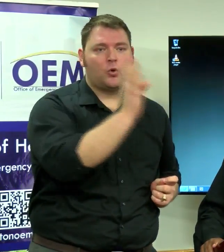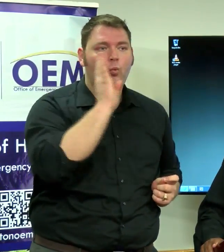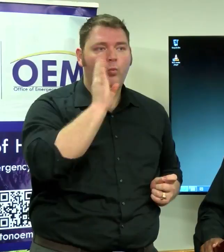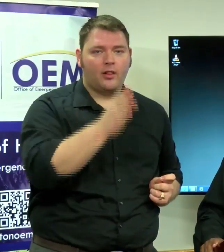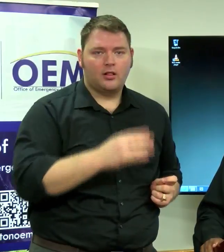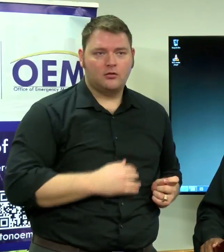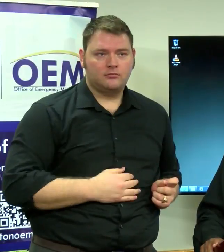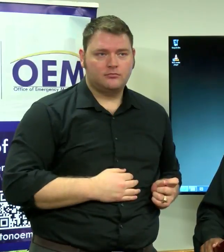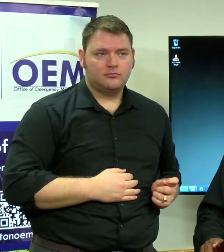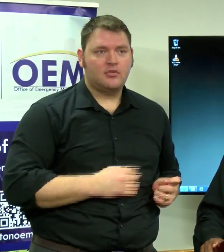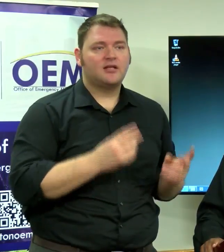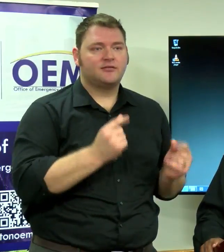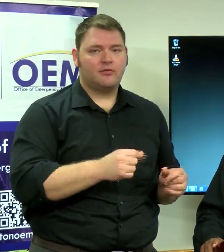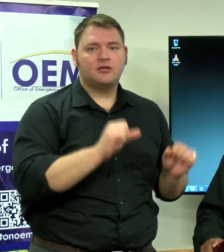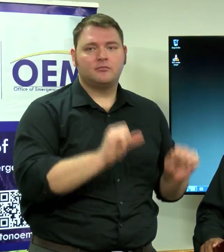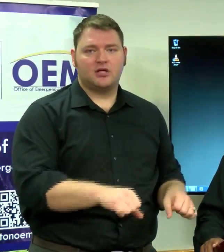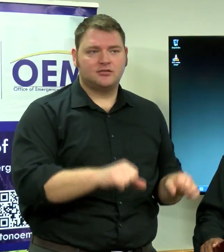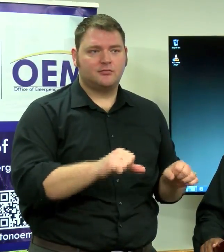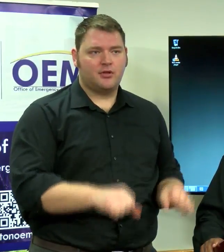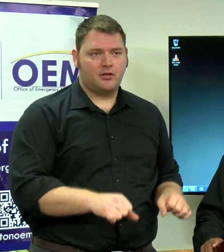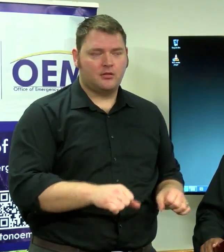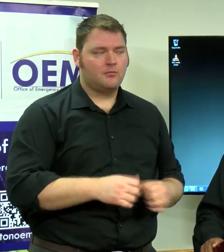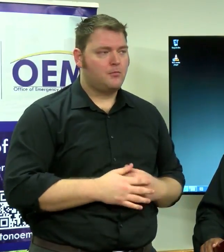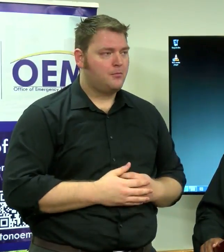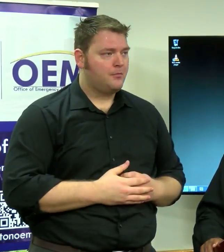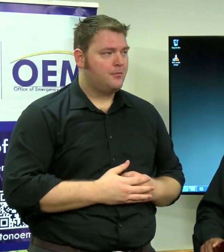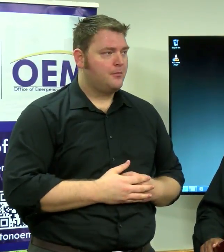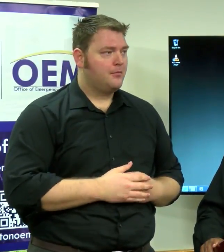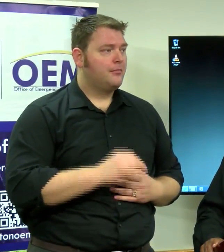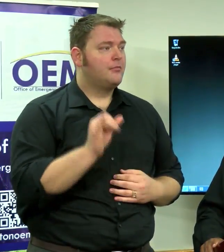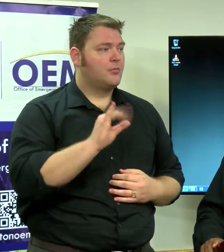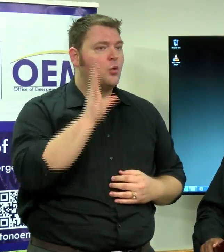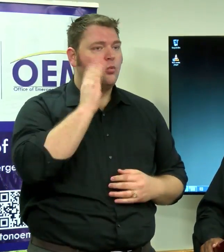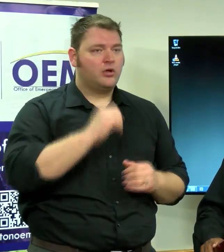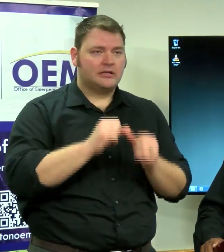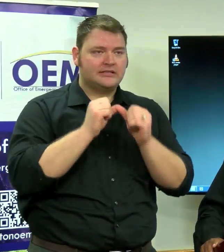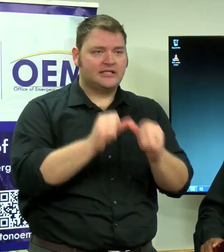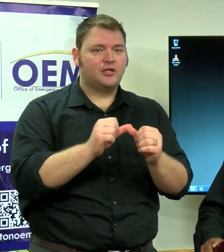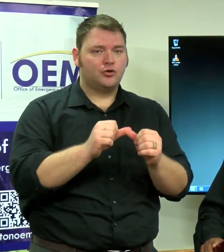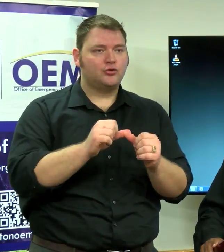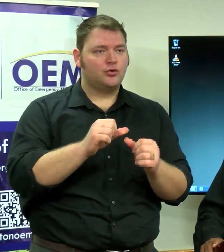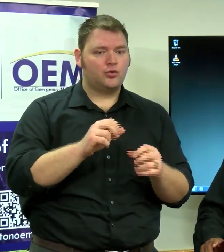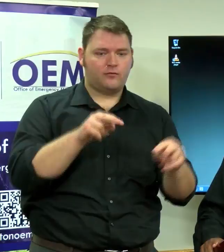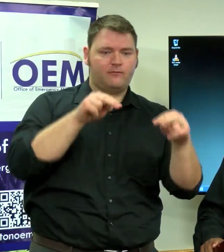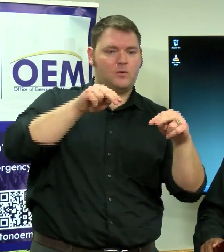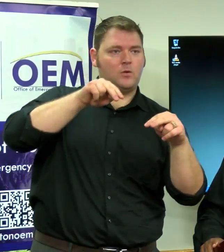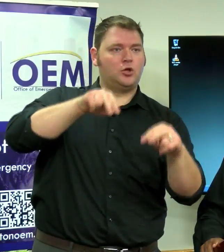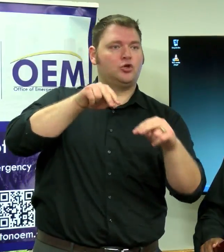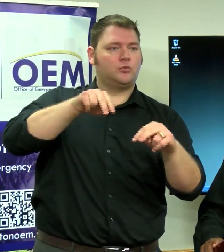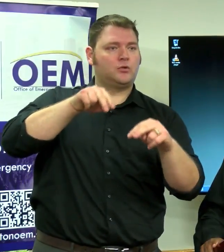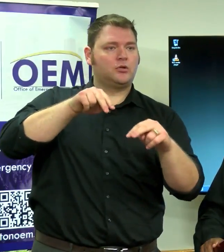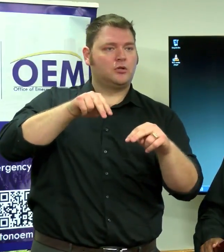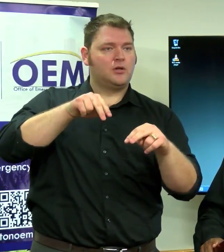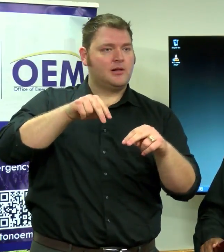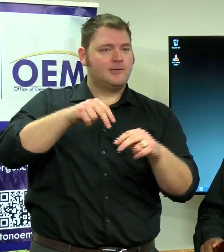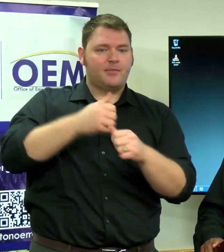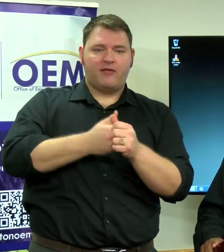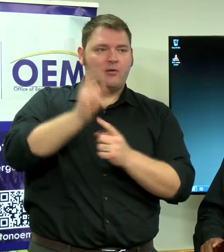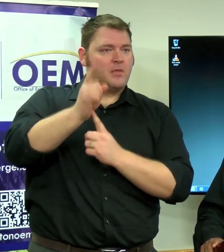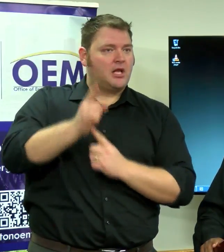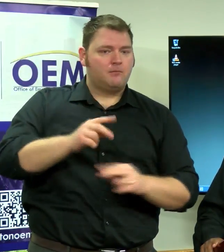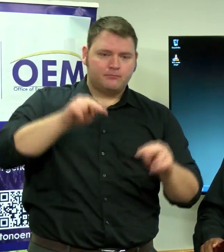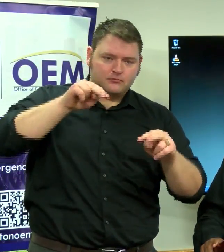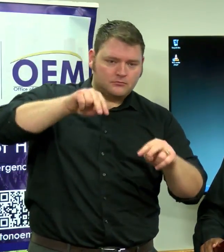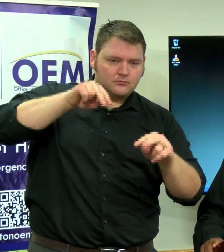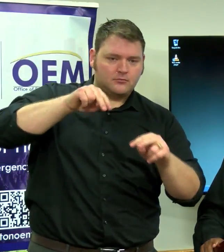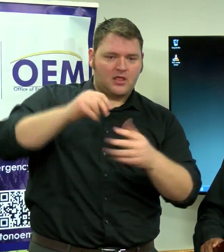information to you as quickly as I receive it. And so we'll continue to follow things by the minute. And